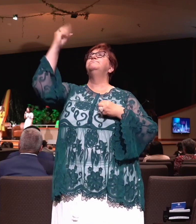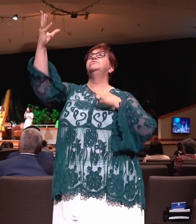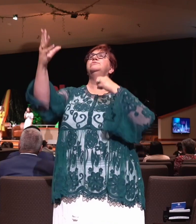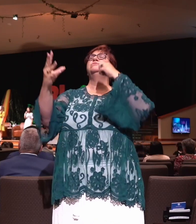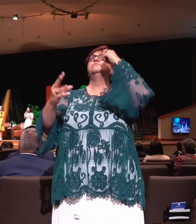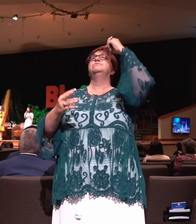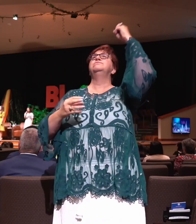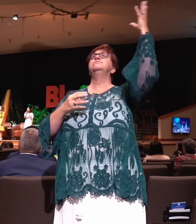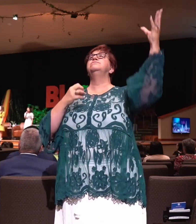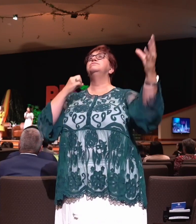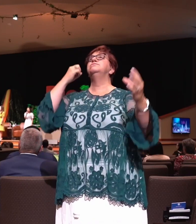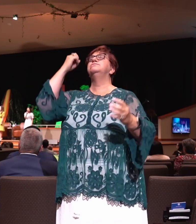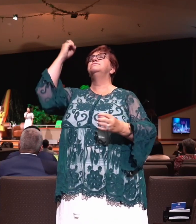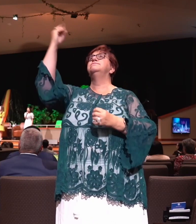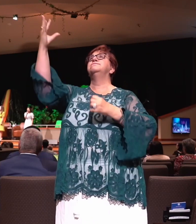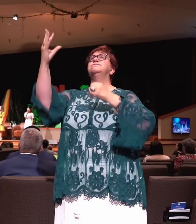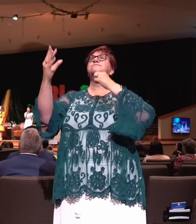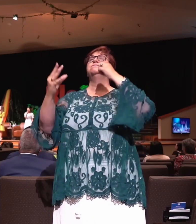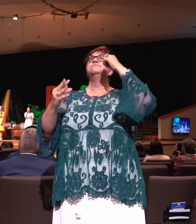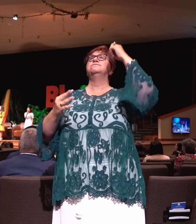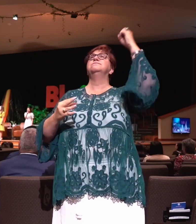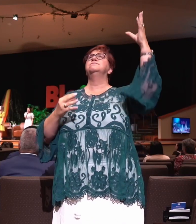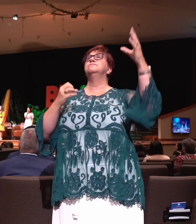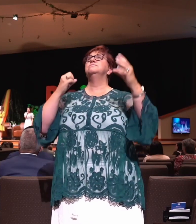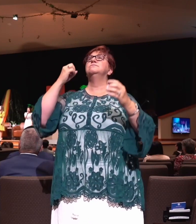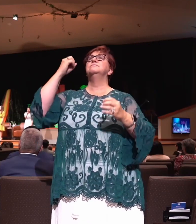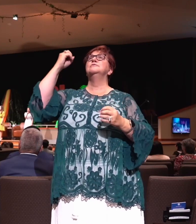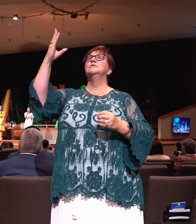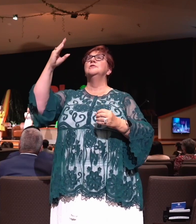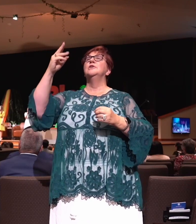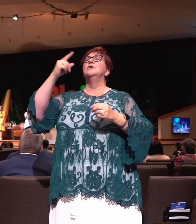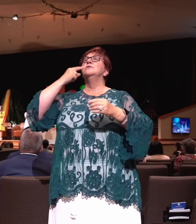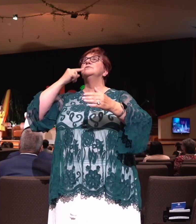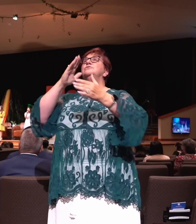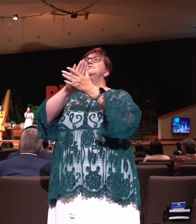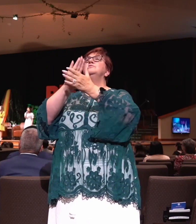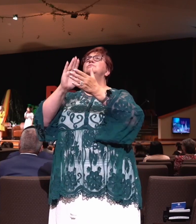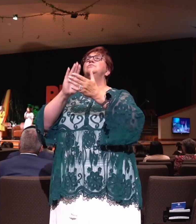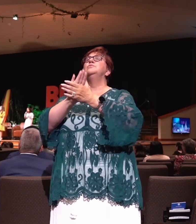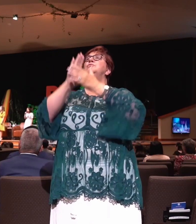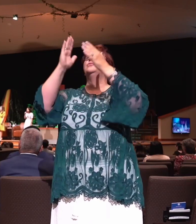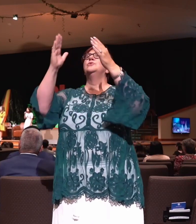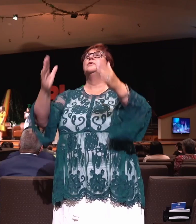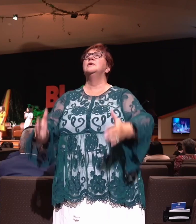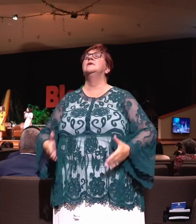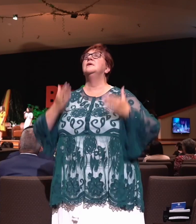I lift my hands in total